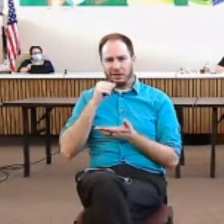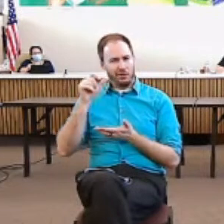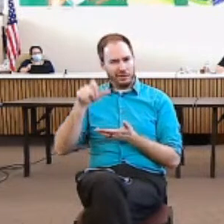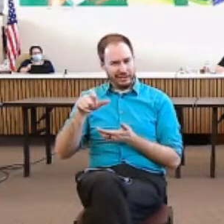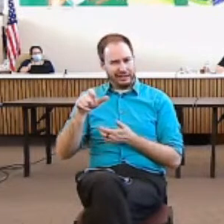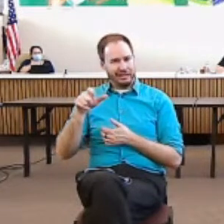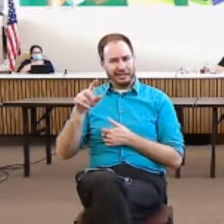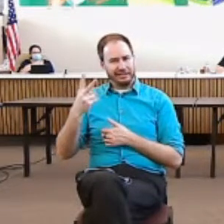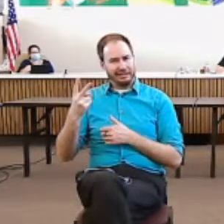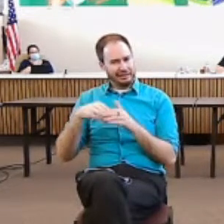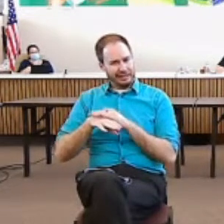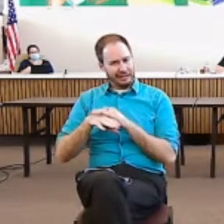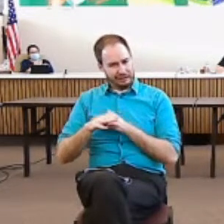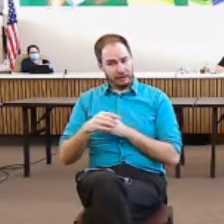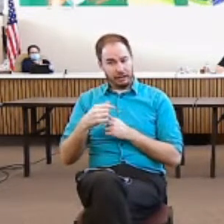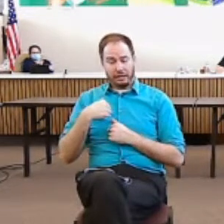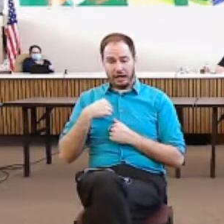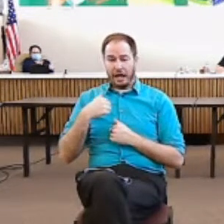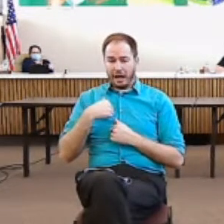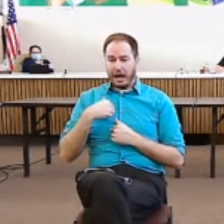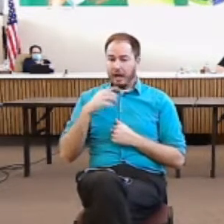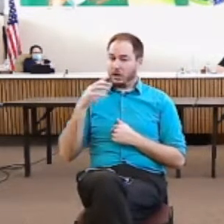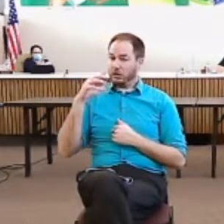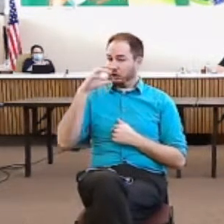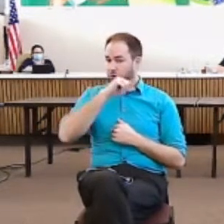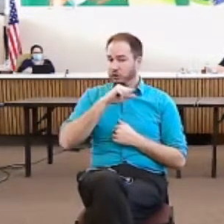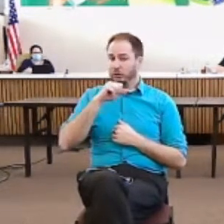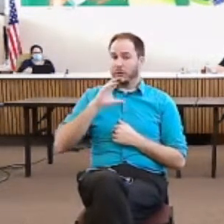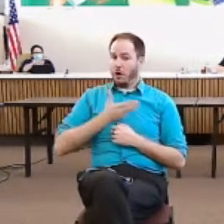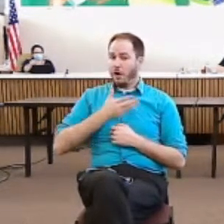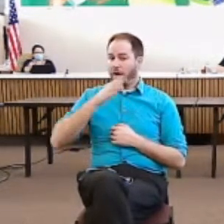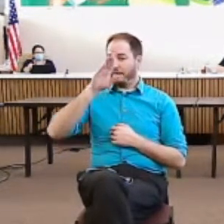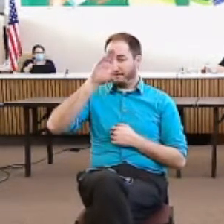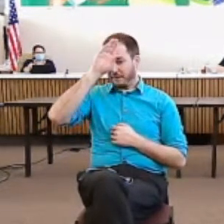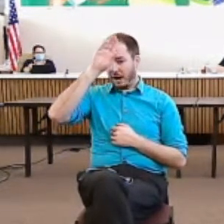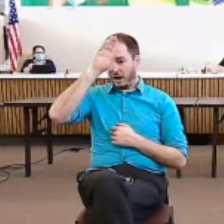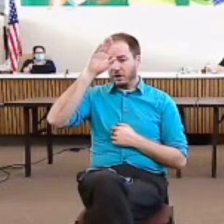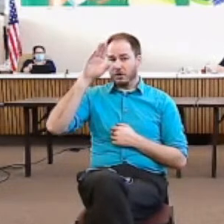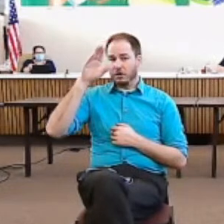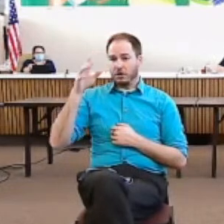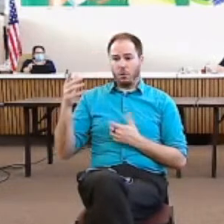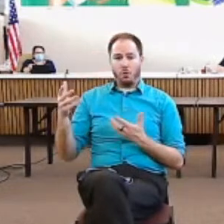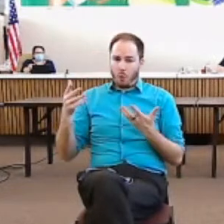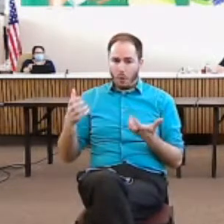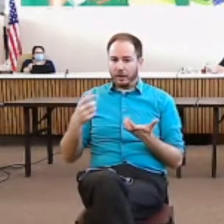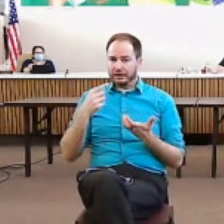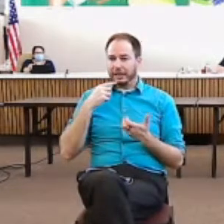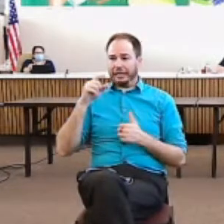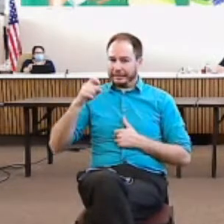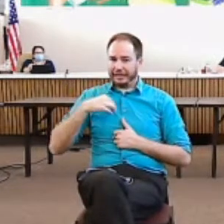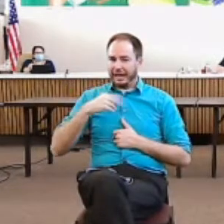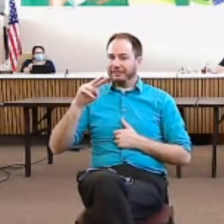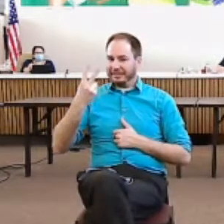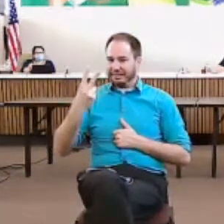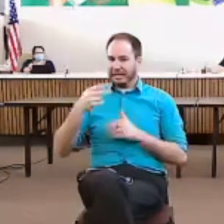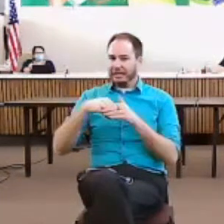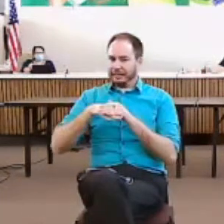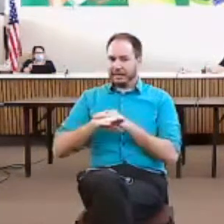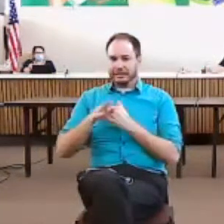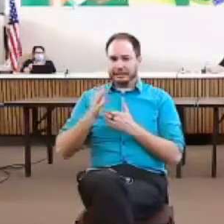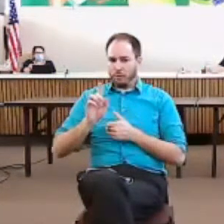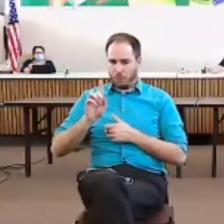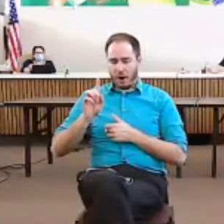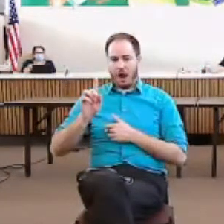access. I absolutely assume our fire marshal is going to say it absolutely needs a secondary access.